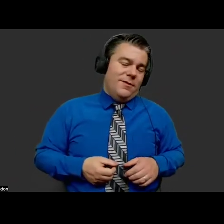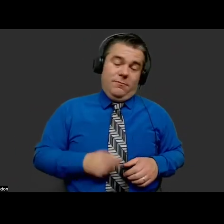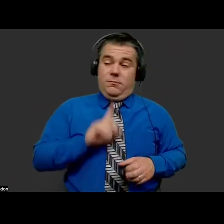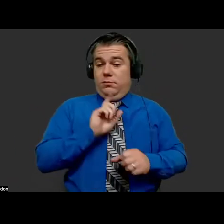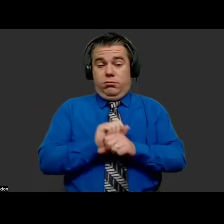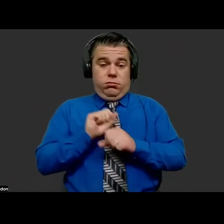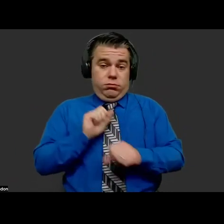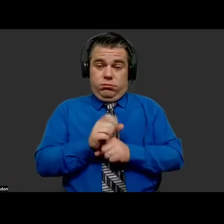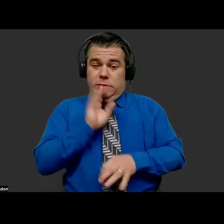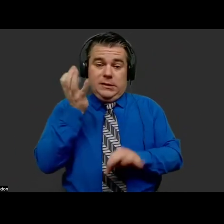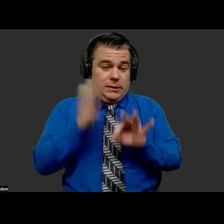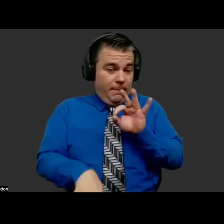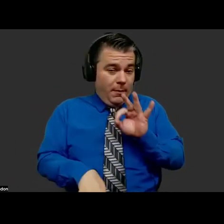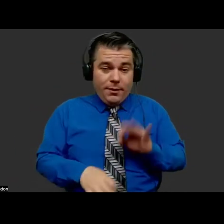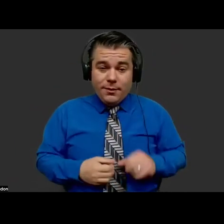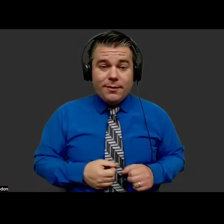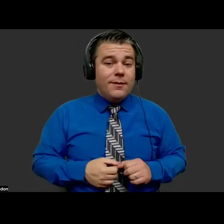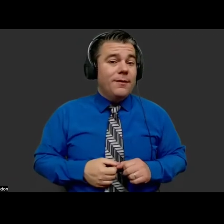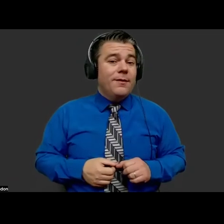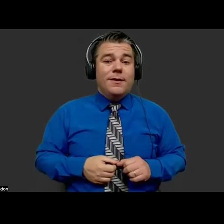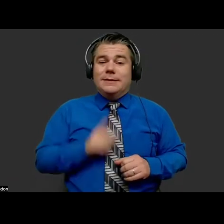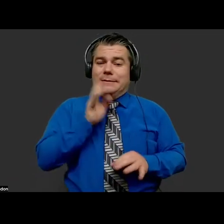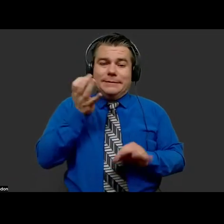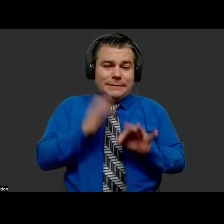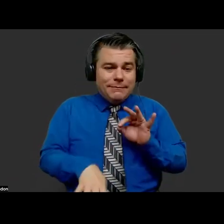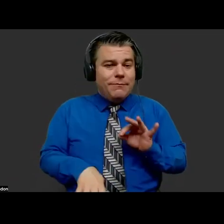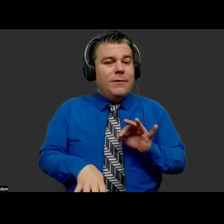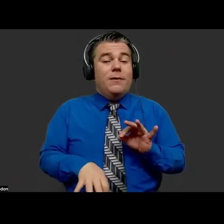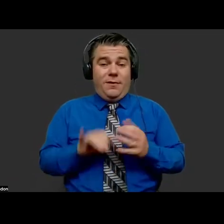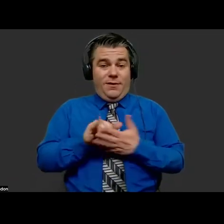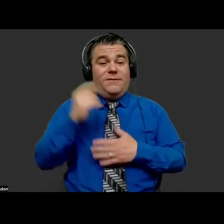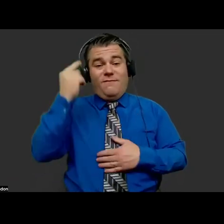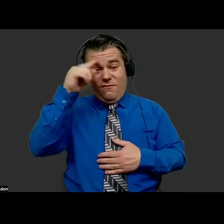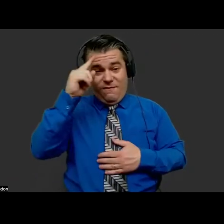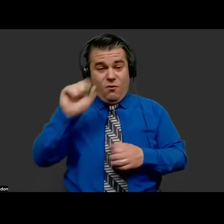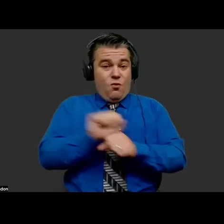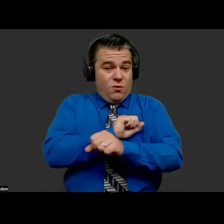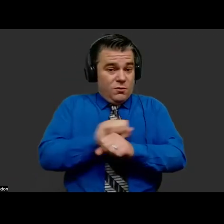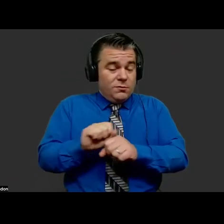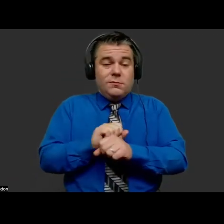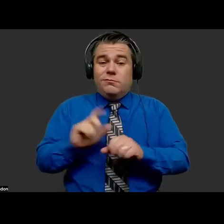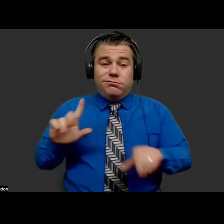it's so simple. It's so simple, and it's why it works. It's why it has